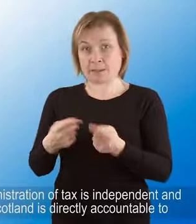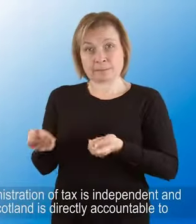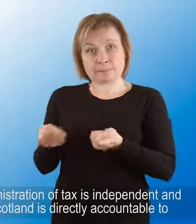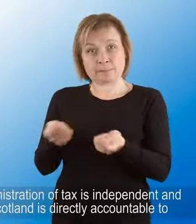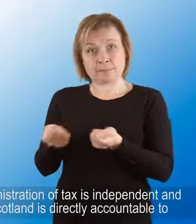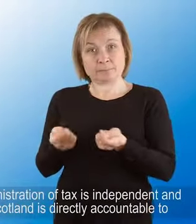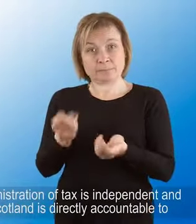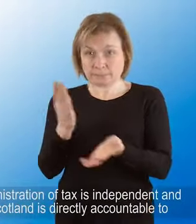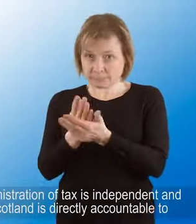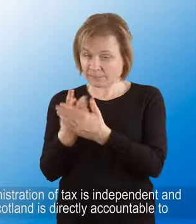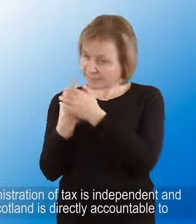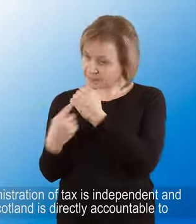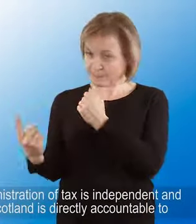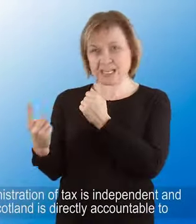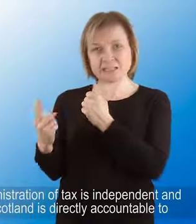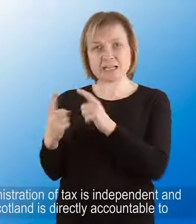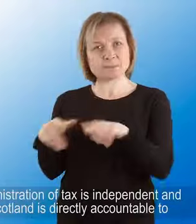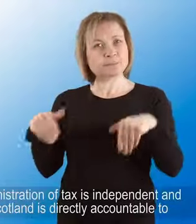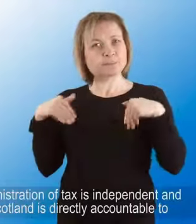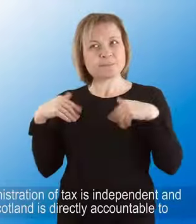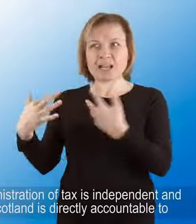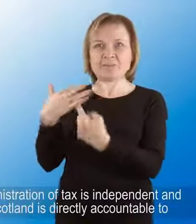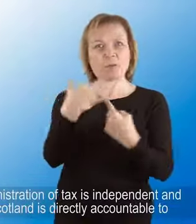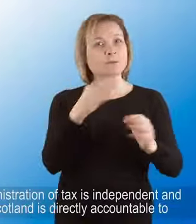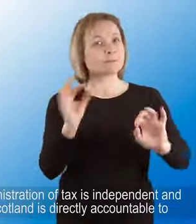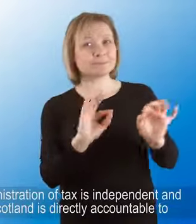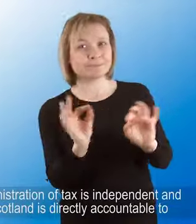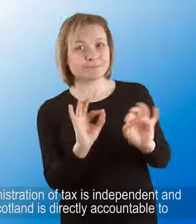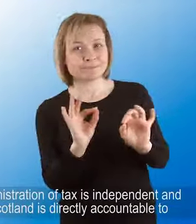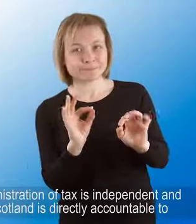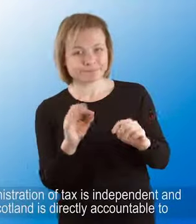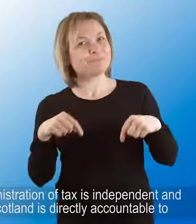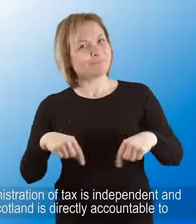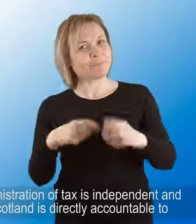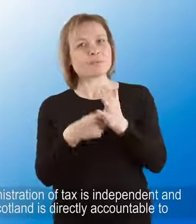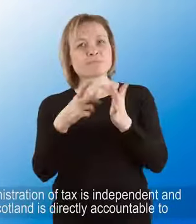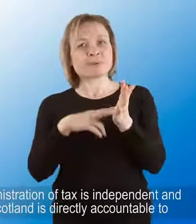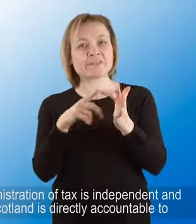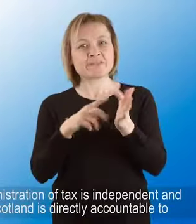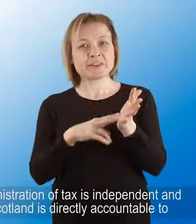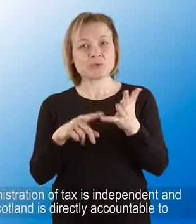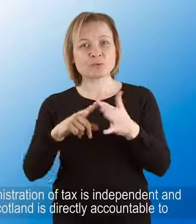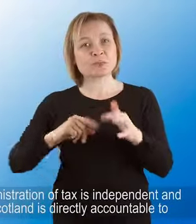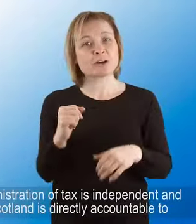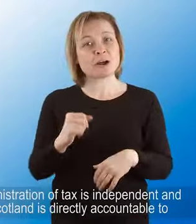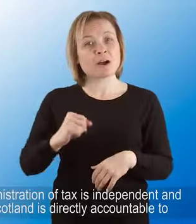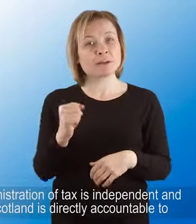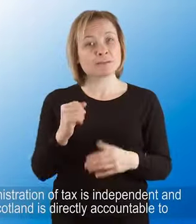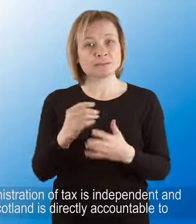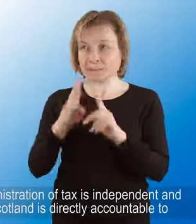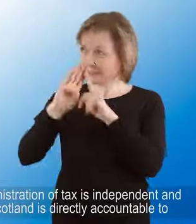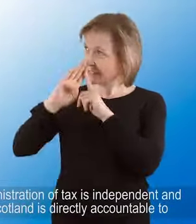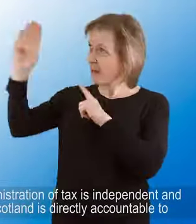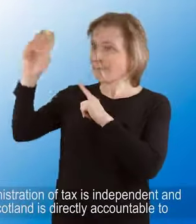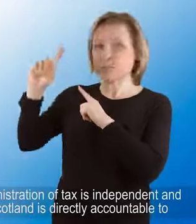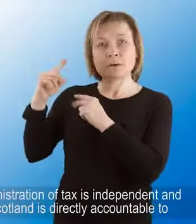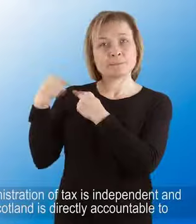To ensure that the administration of tax is independent and impartial, Revenue Scotland is directly accountable to